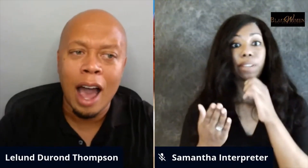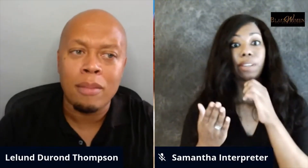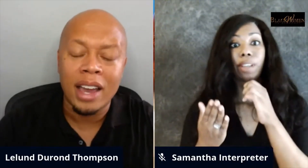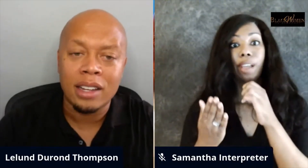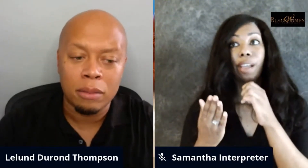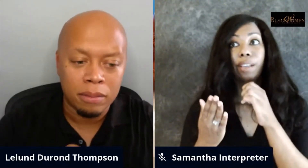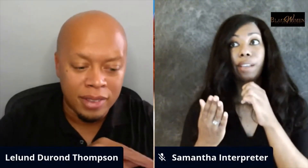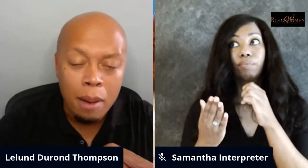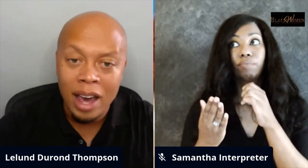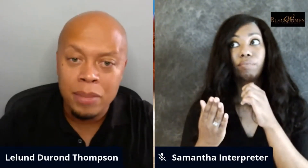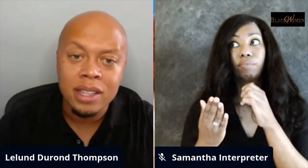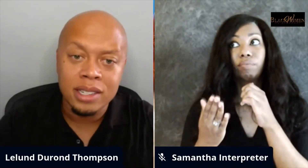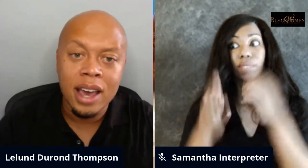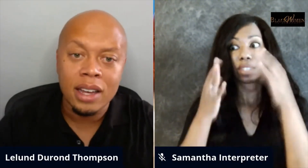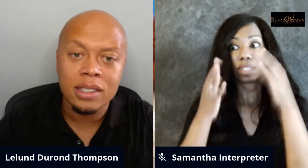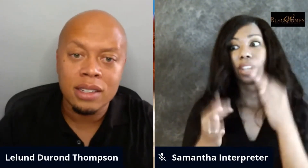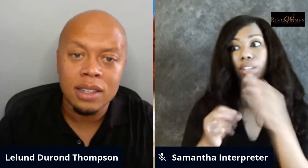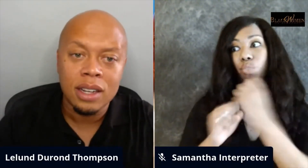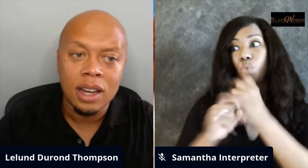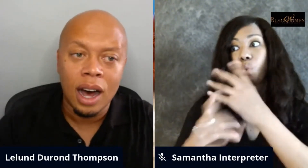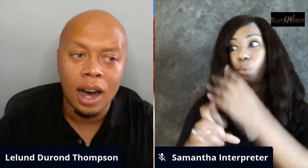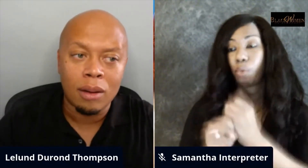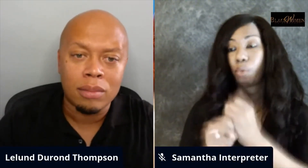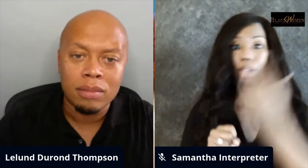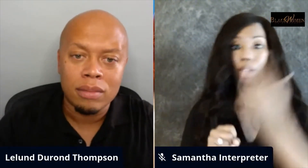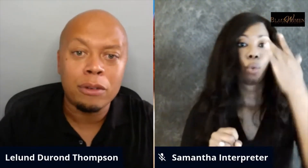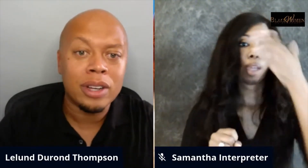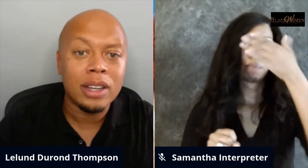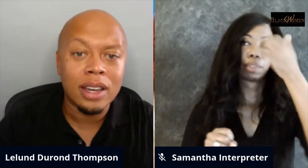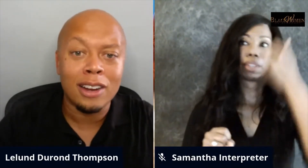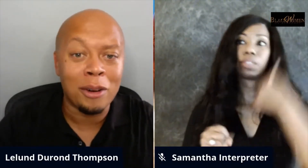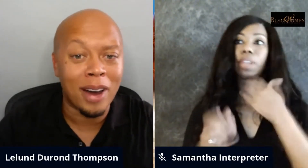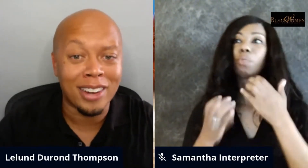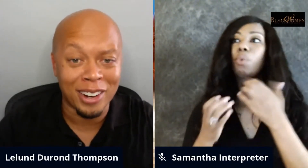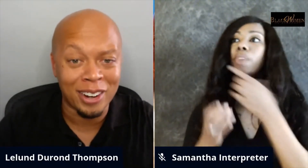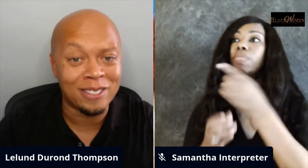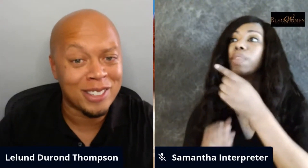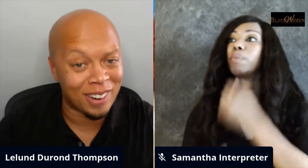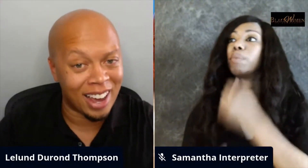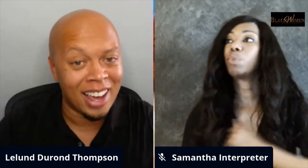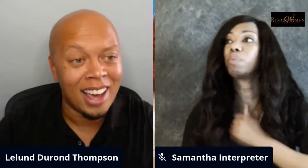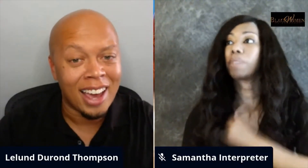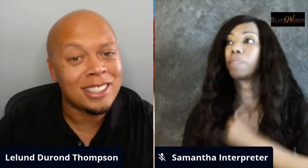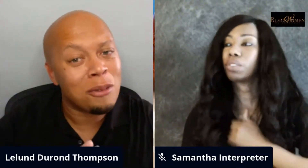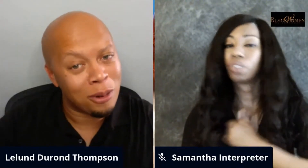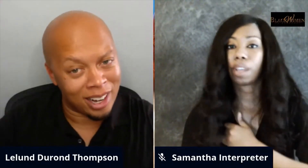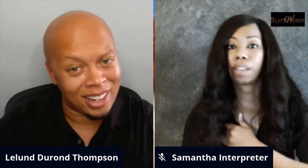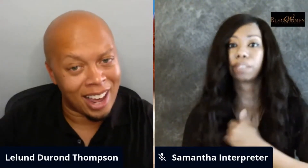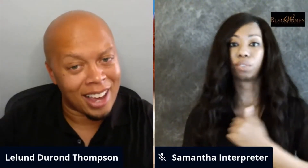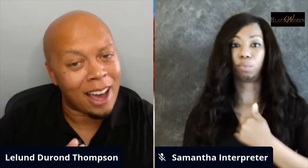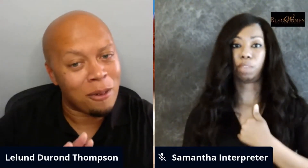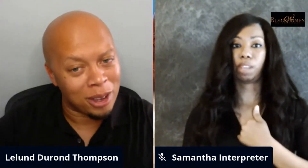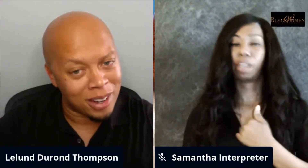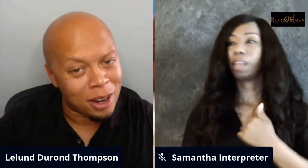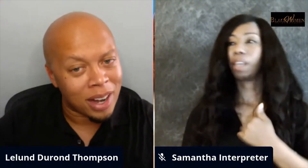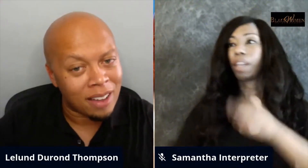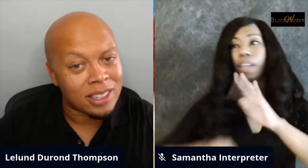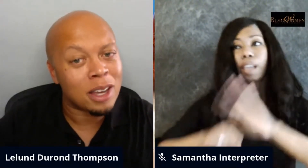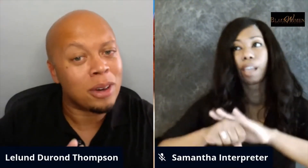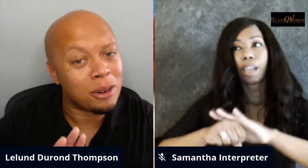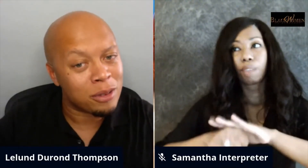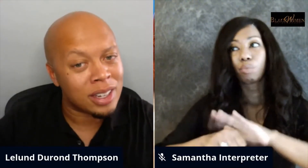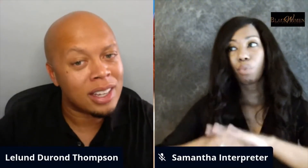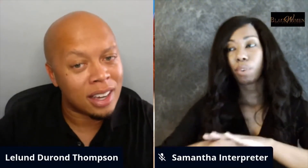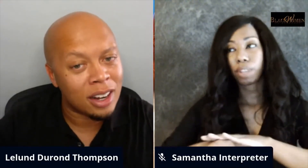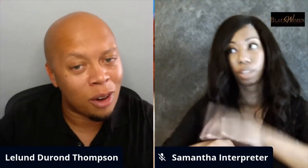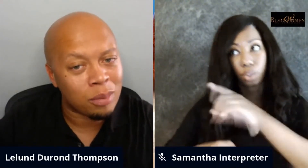stay. That might be the text. You're really getting on my nerves, right? As a warning, like, I want you to hear what I have to say,